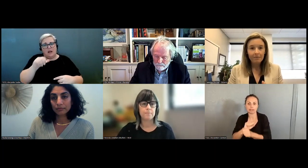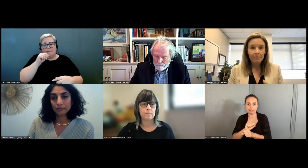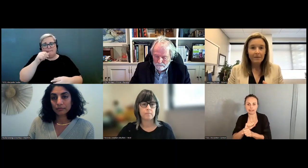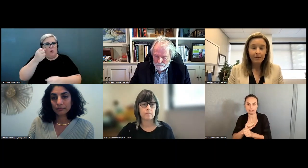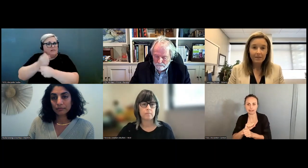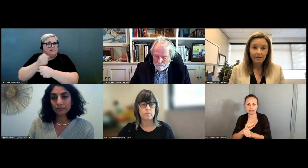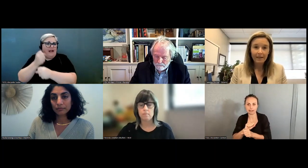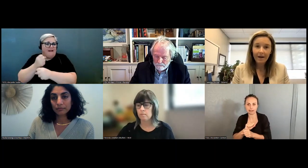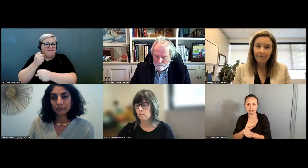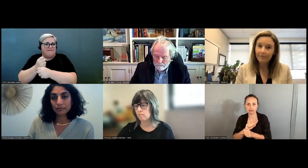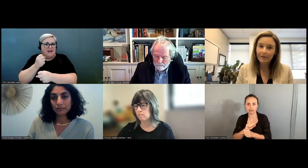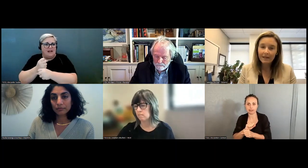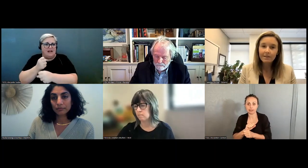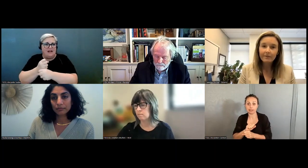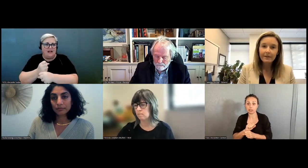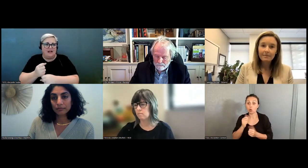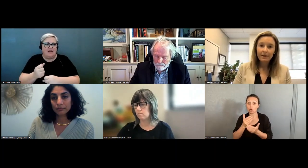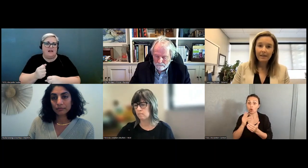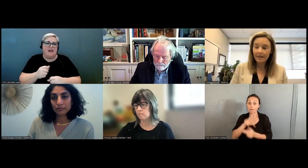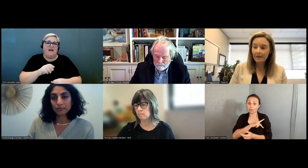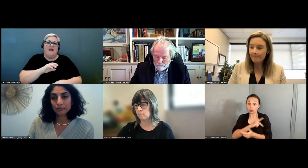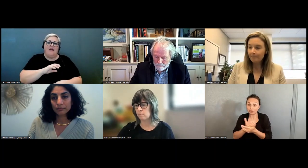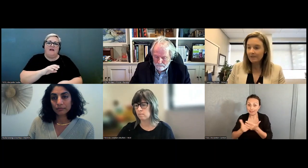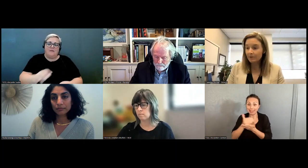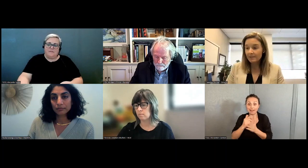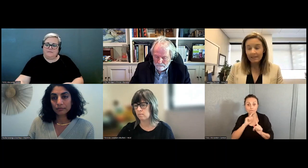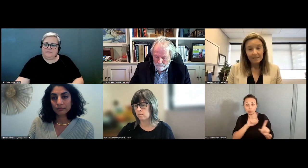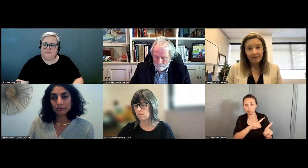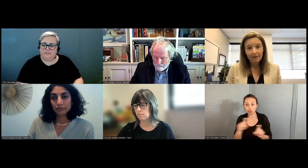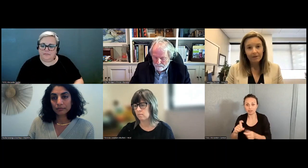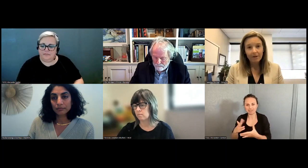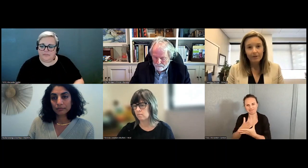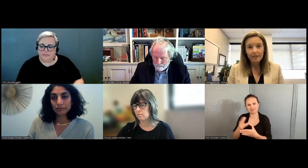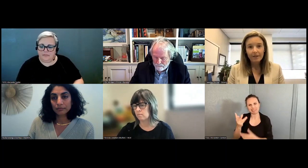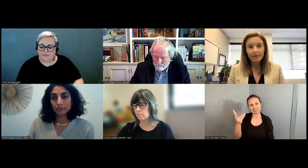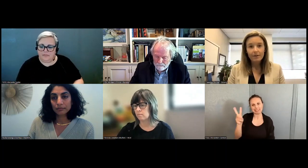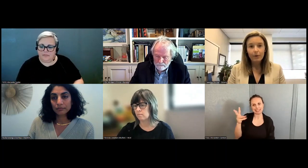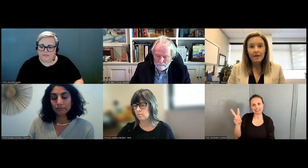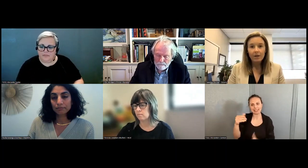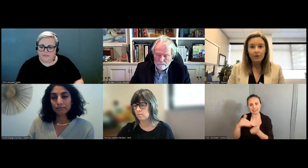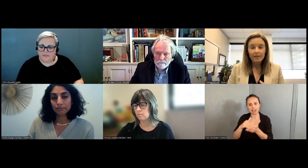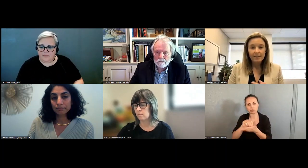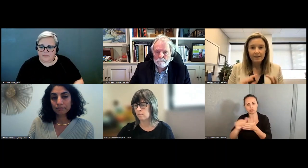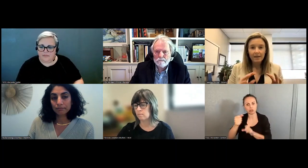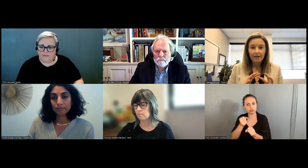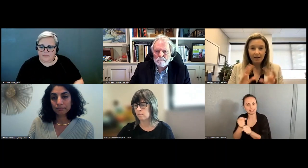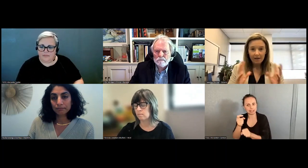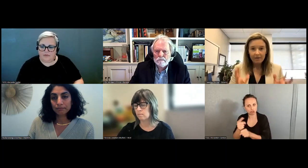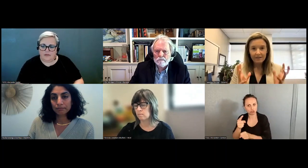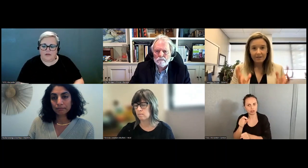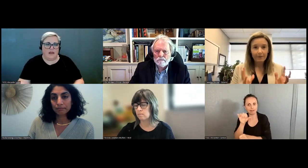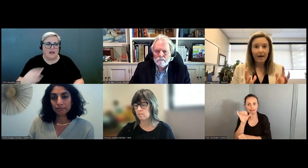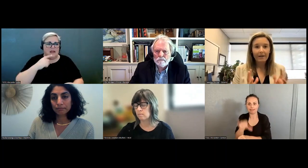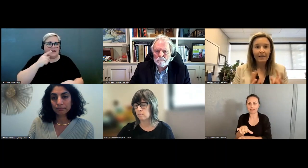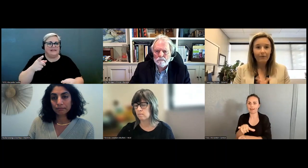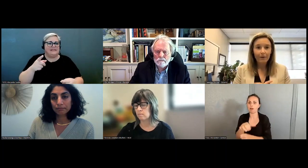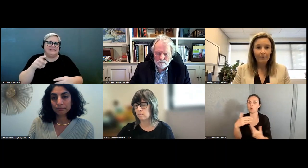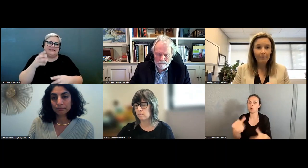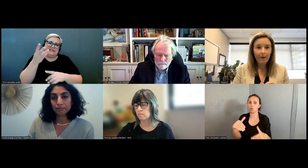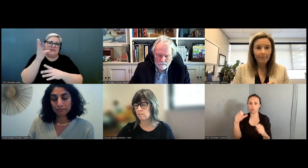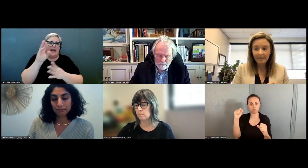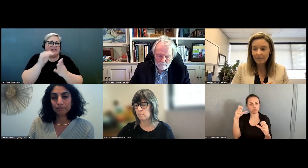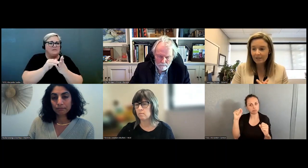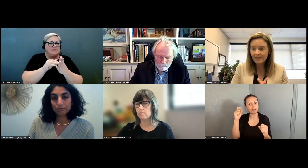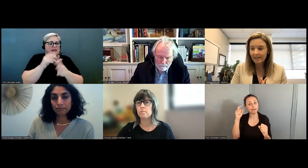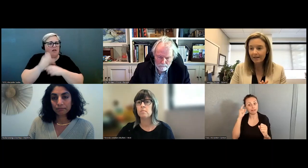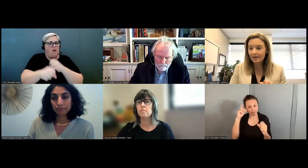So mean personal income from the Canadian Survey of Disability is about $16,000 a year. So, this is a reality from